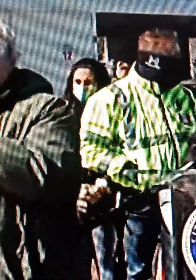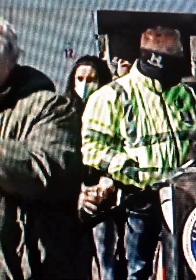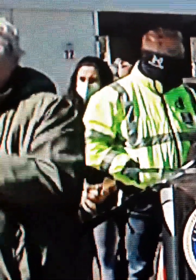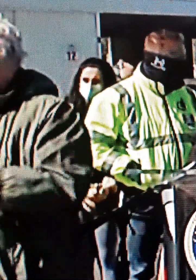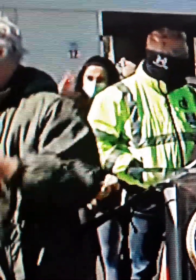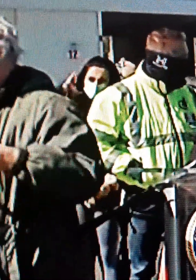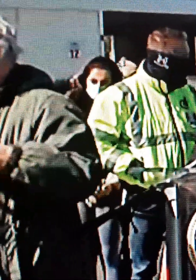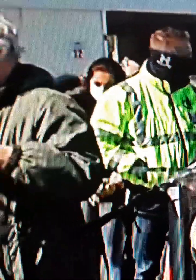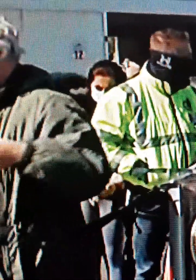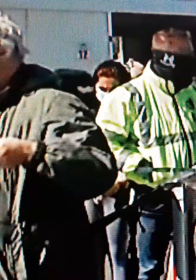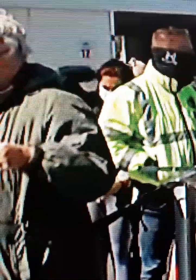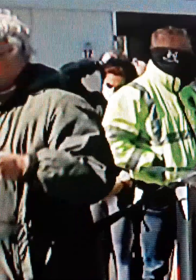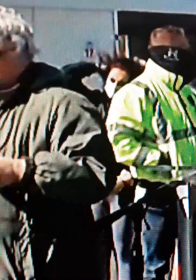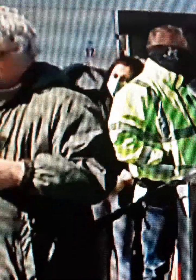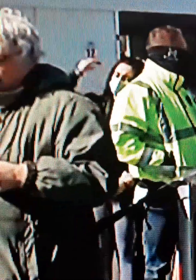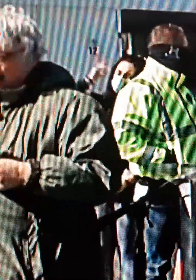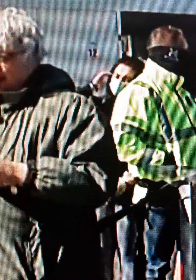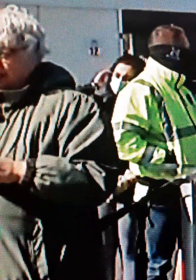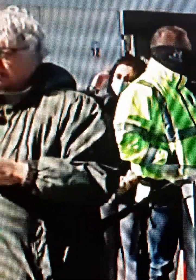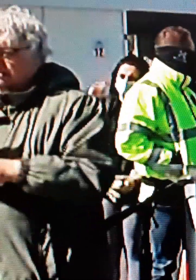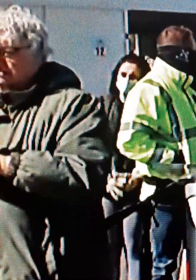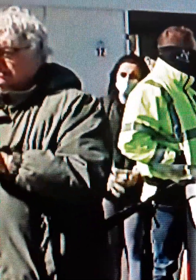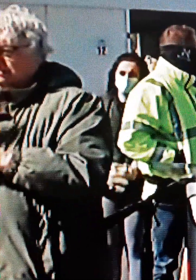with. Make sure that you be